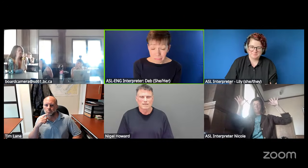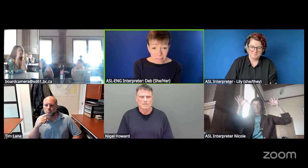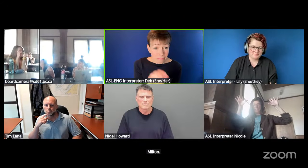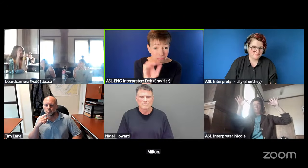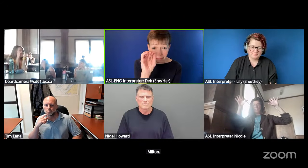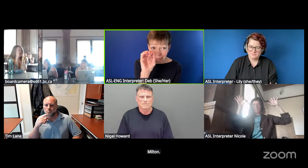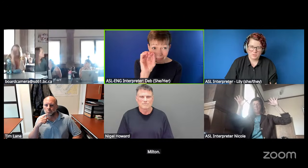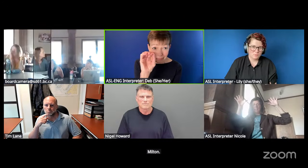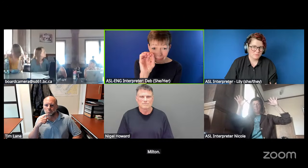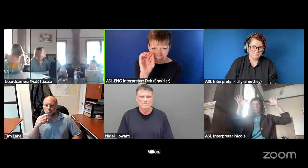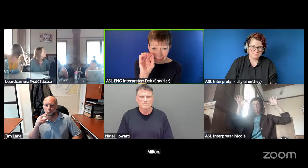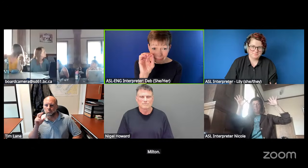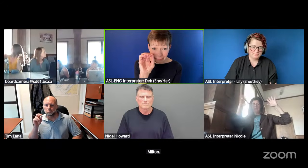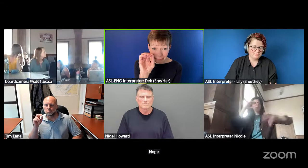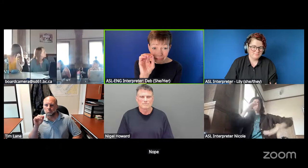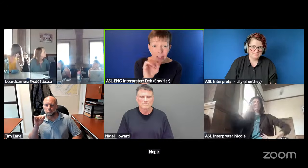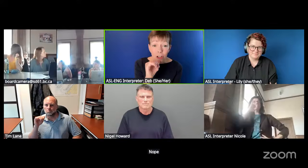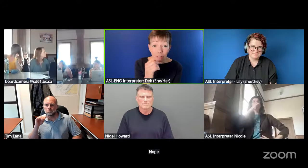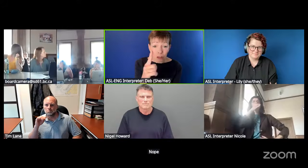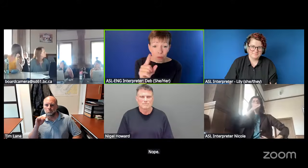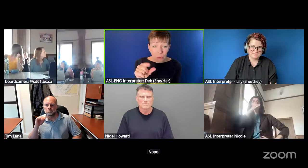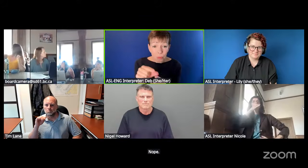nothing. Nope.